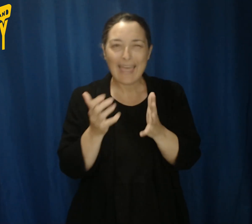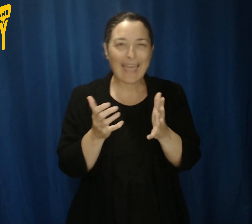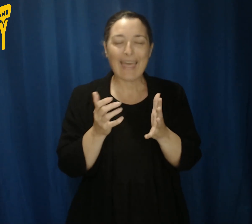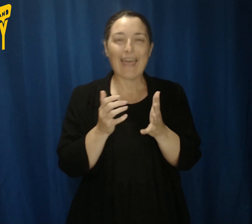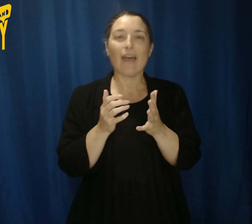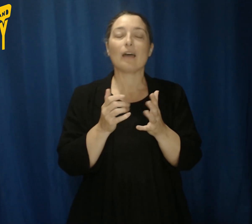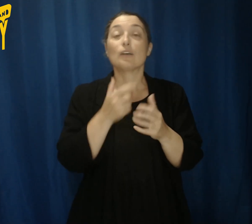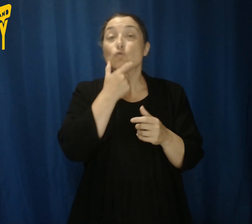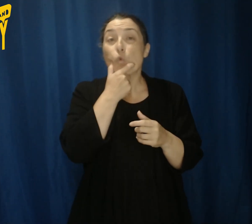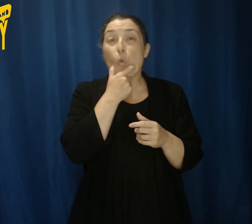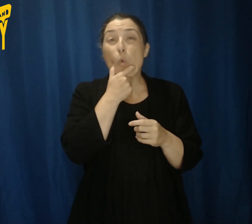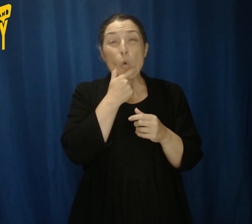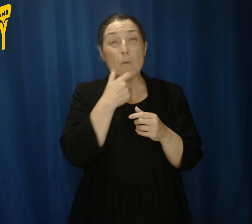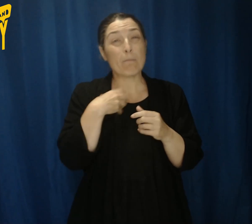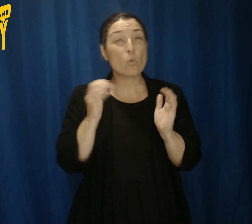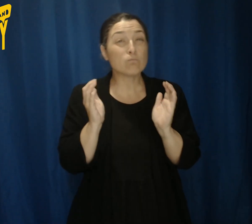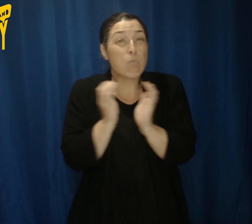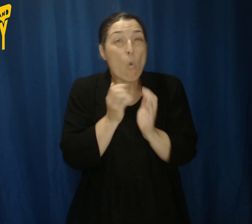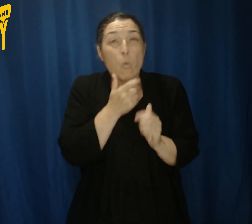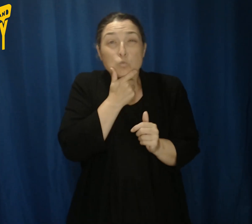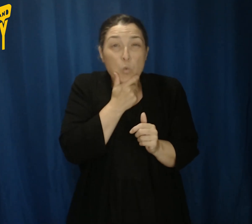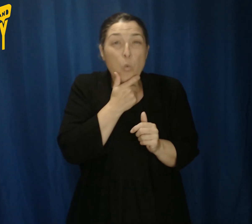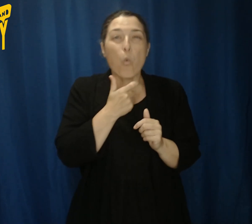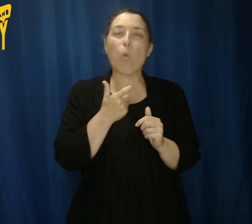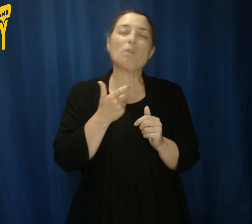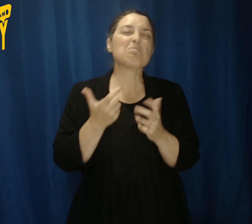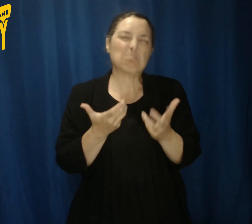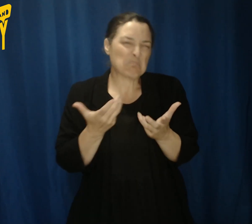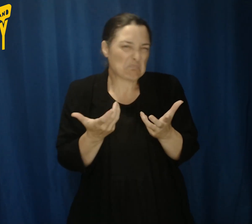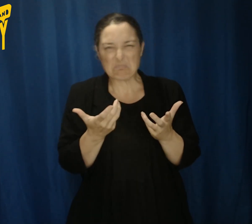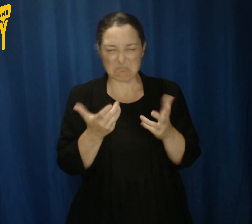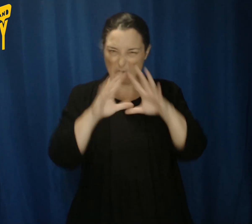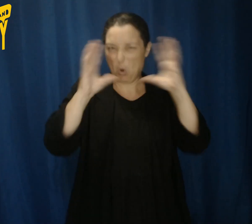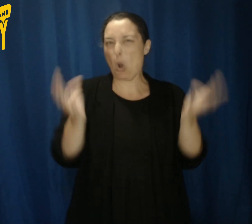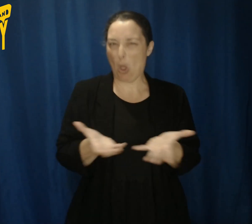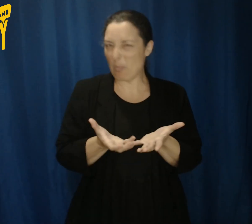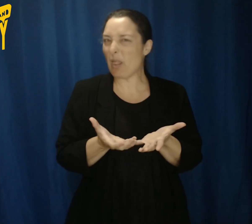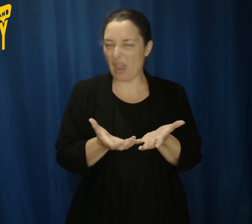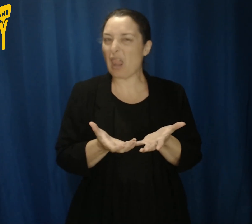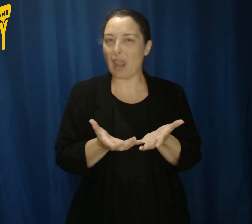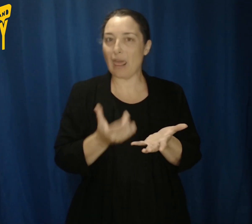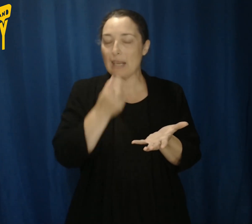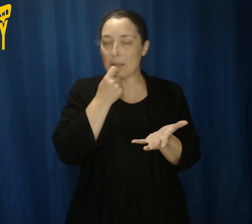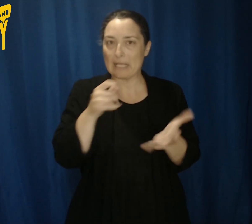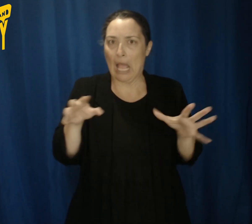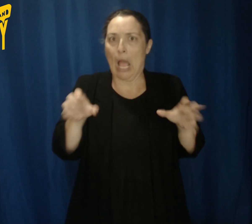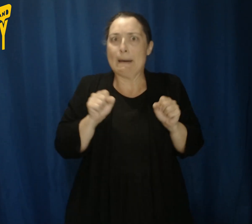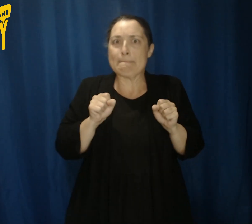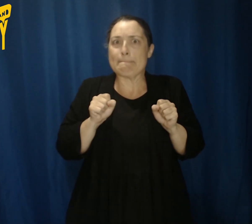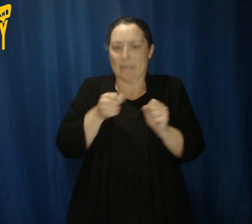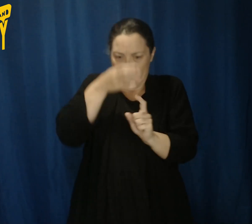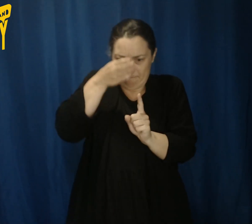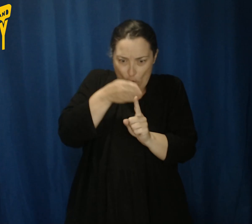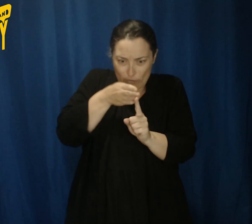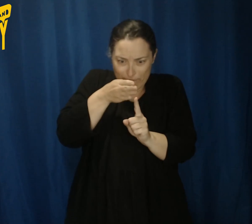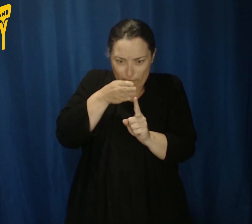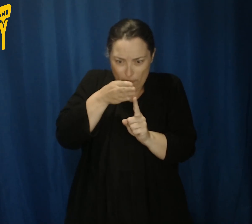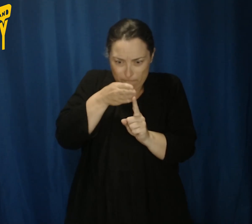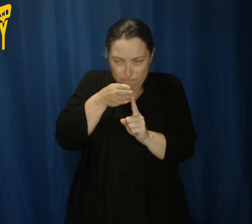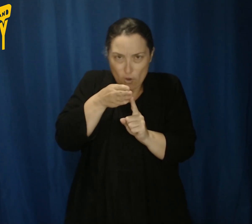jaw. It's just all part of this kind of global of, let's stop developing and then live or die. And then, no, let's